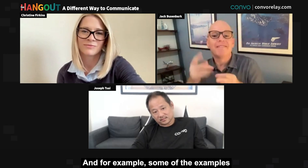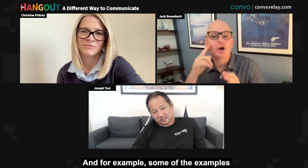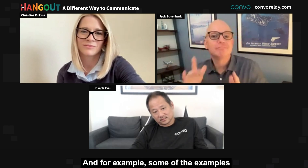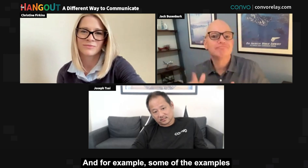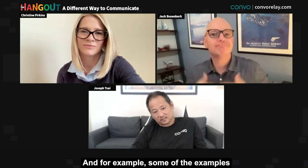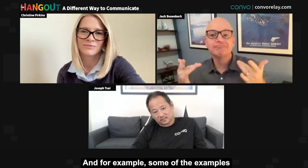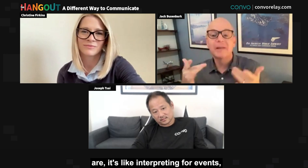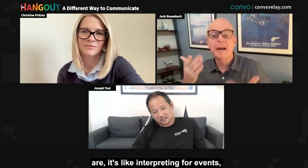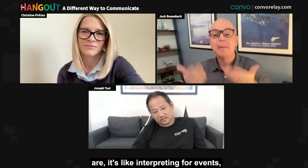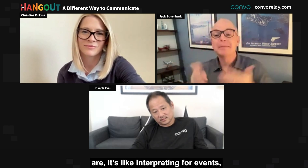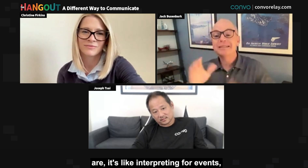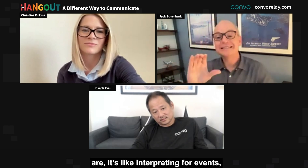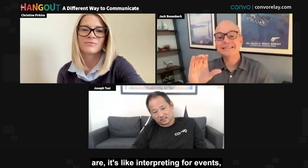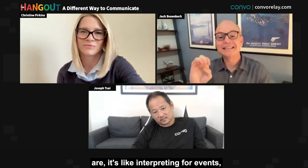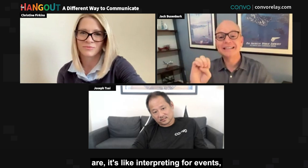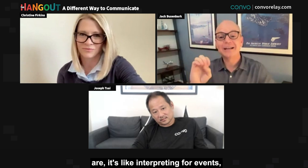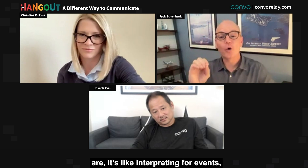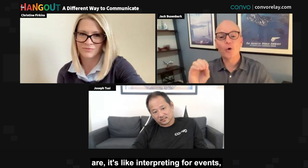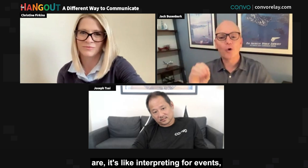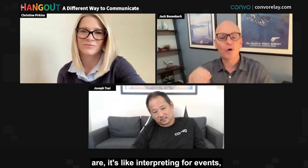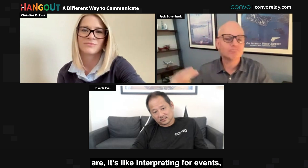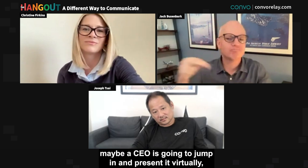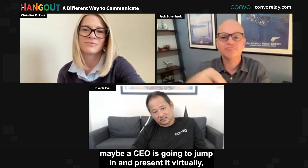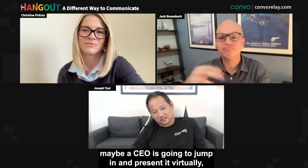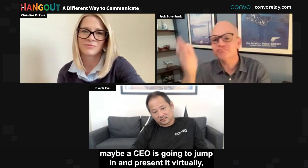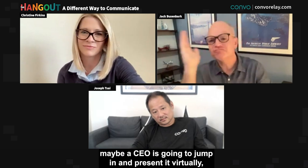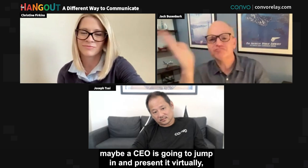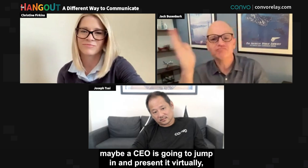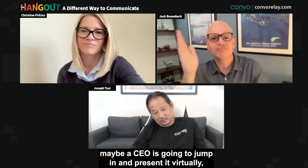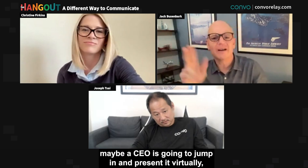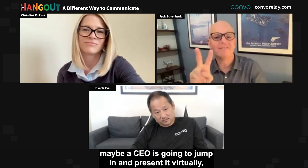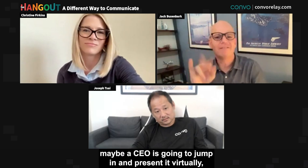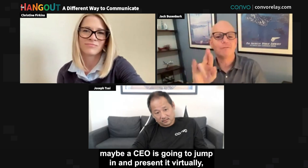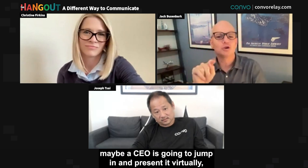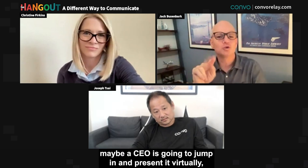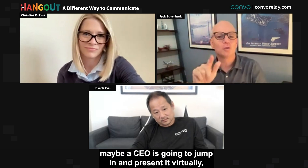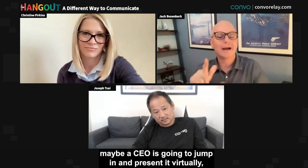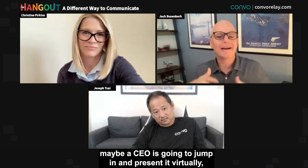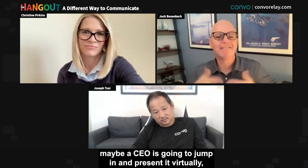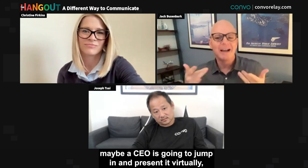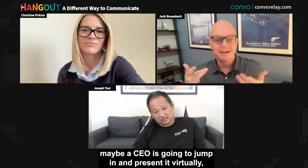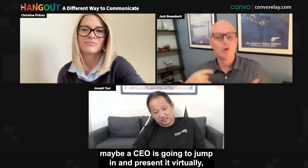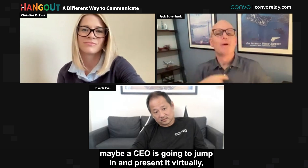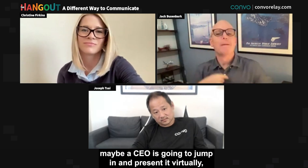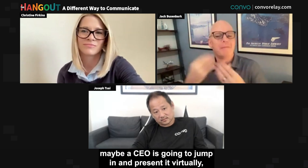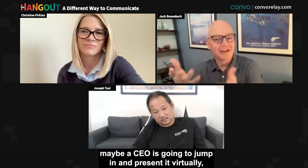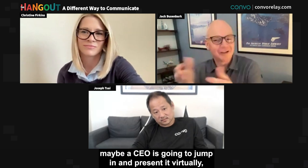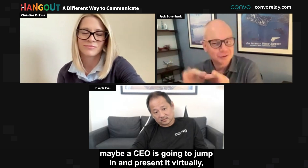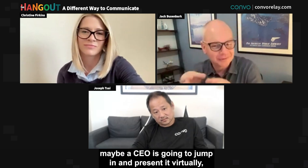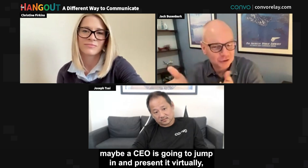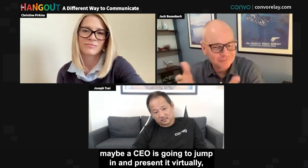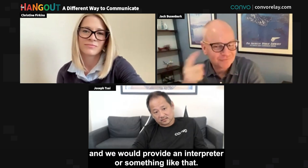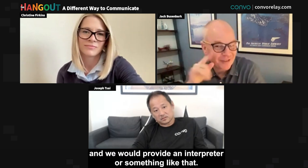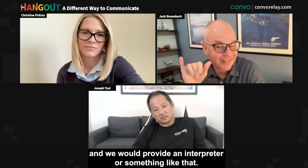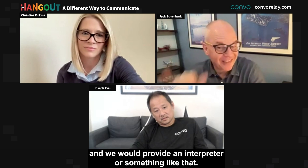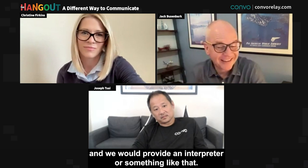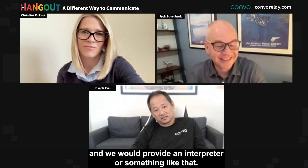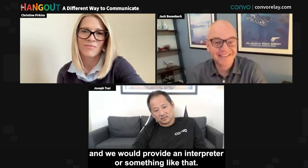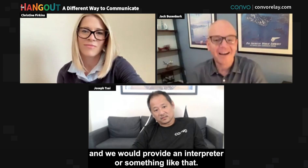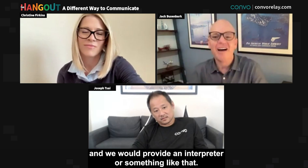some of the examples we have, like interpreting for events. Maybe a CEO is going to jump in and present virtually, and we would provide an interpreter